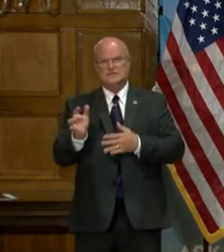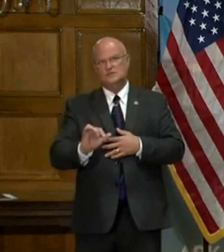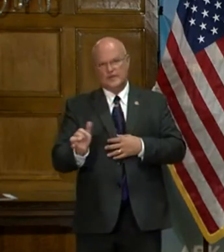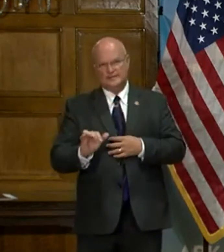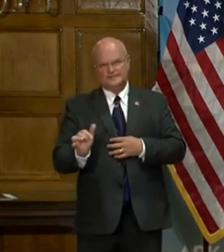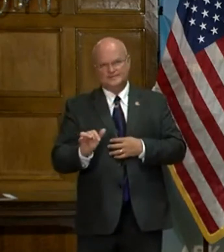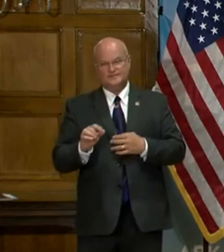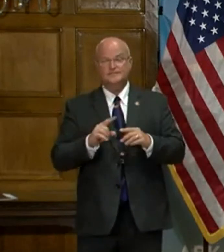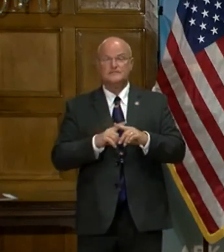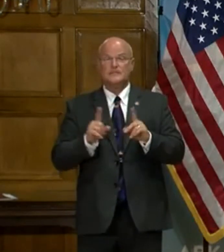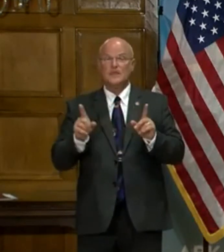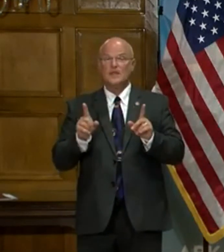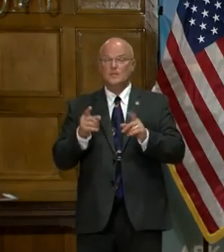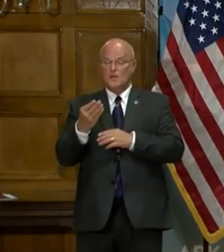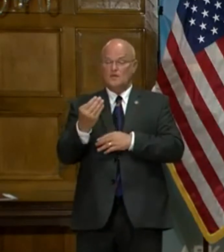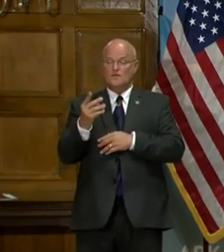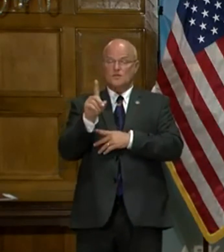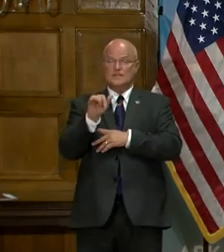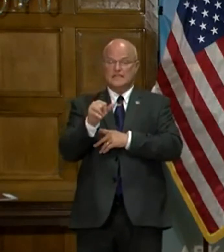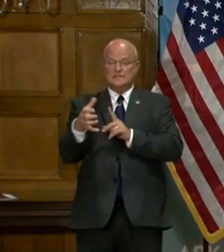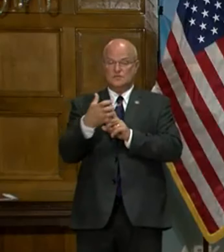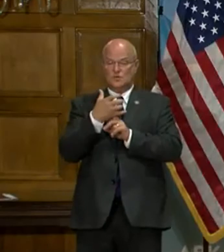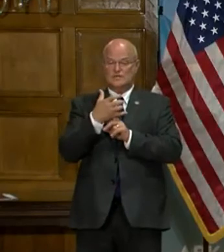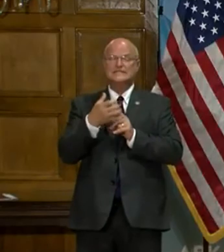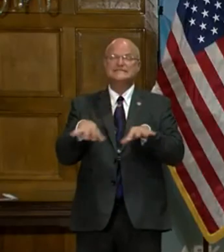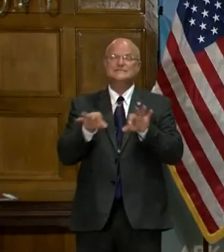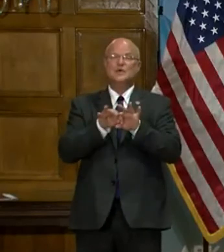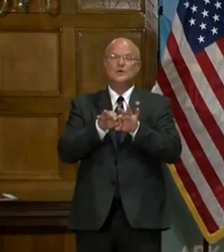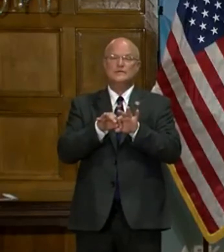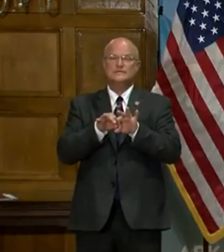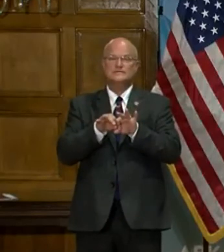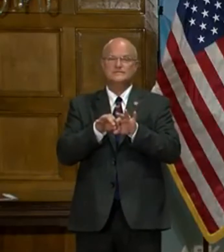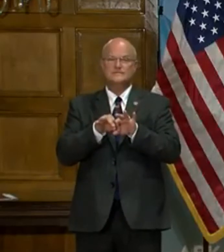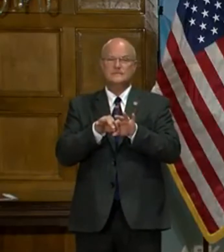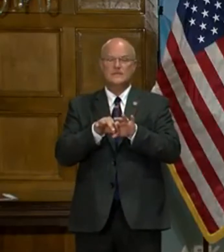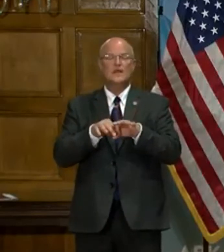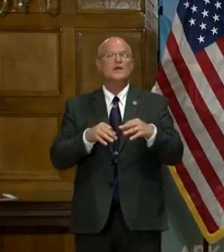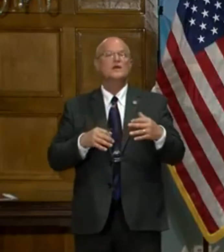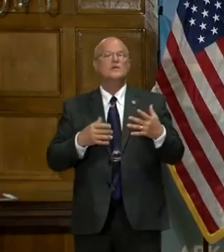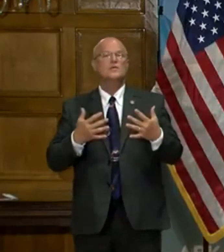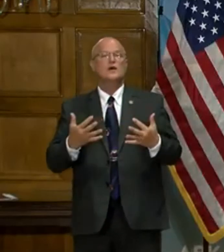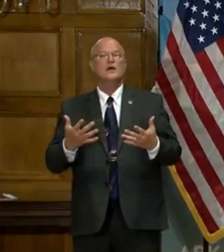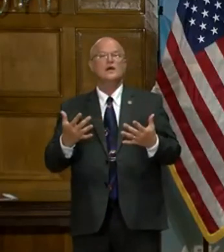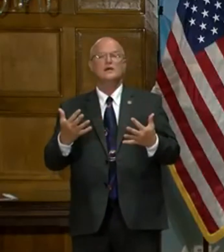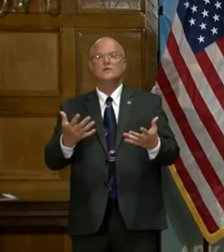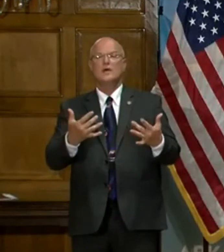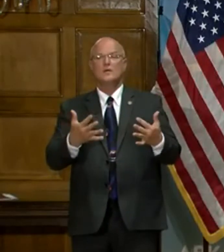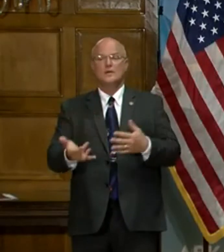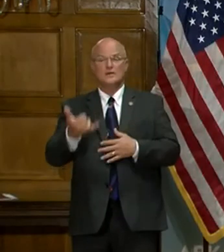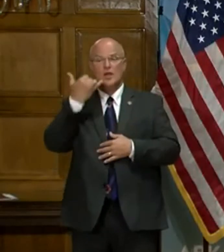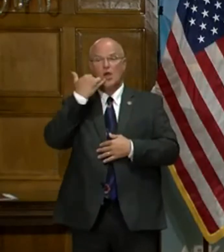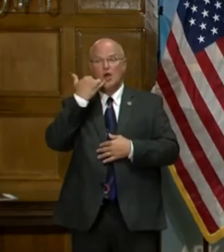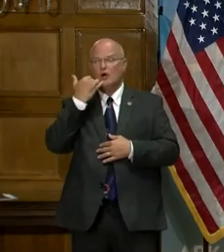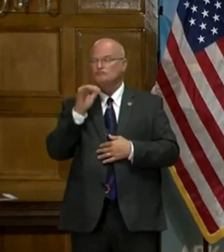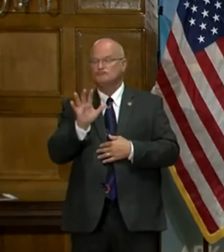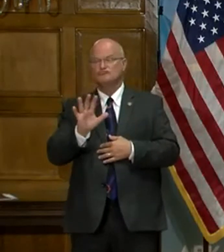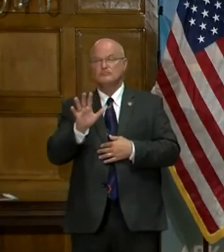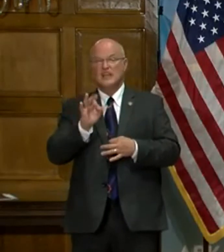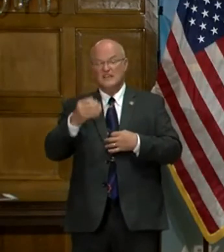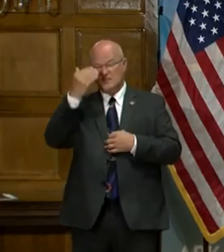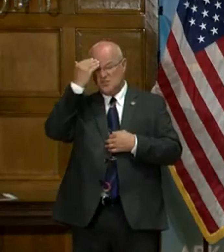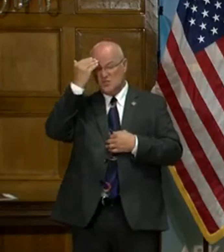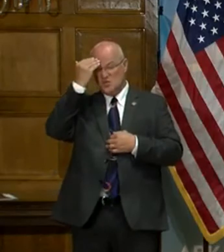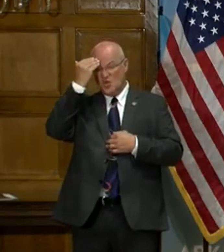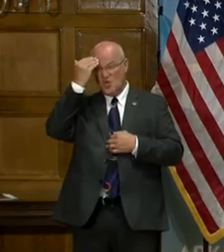well. But the 14 days quarantine is important, and you don't have to wait for someone to call you and tell you. If